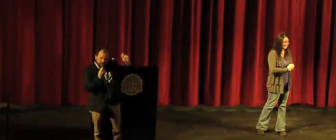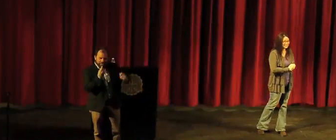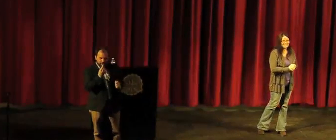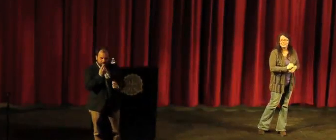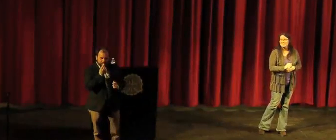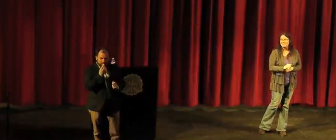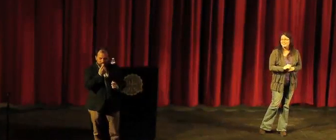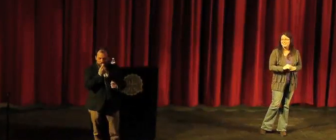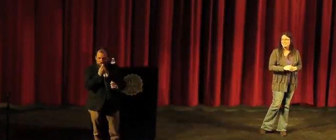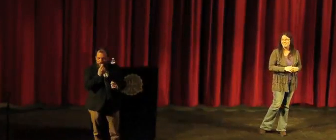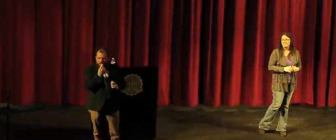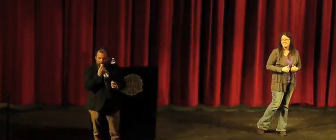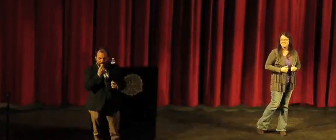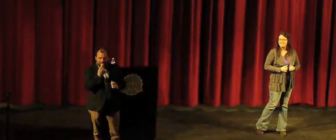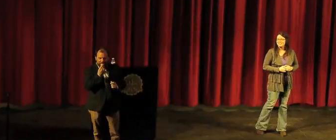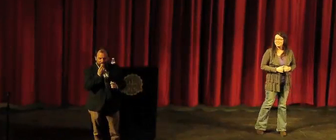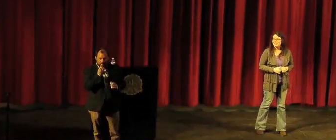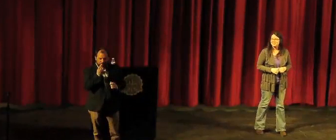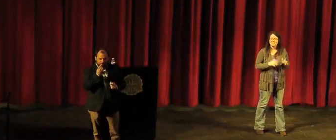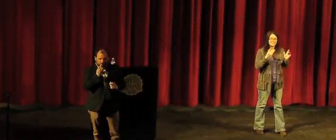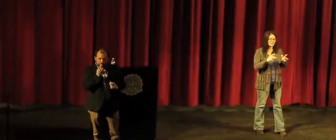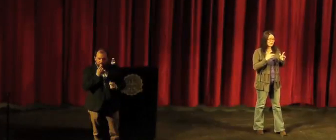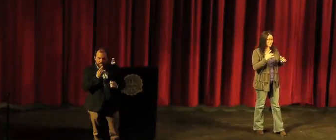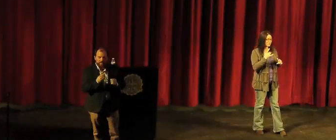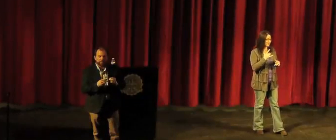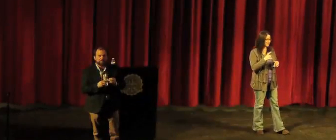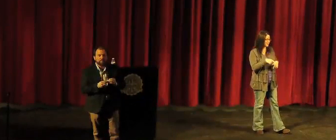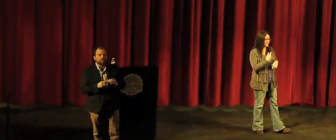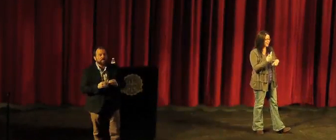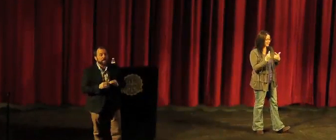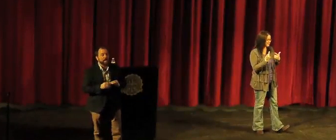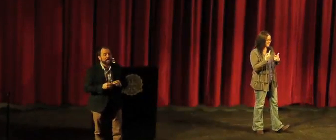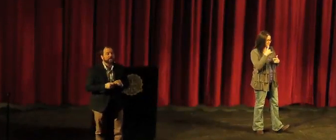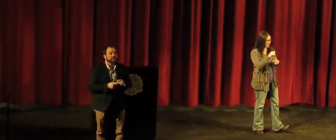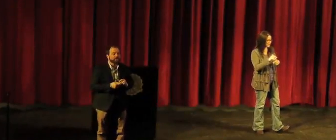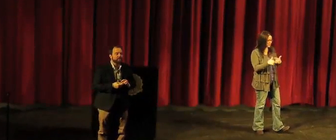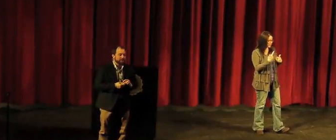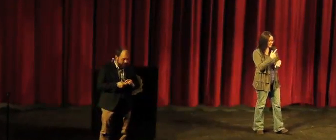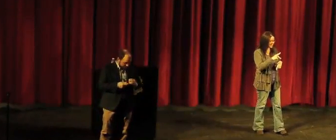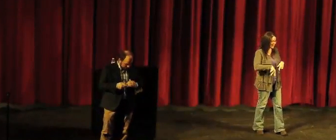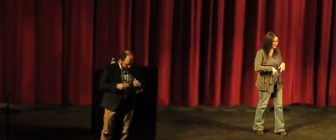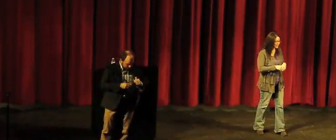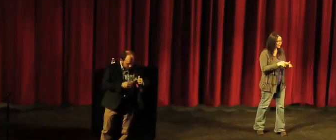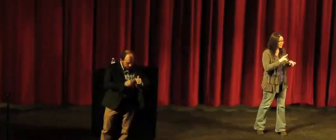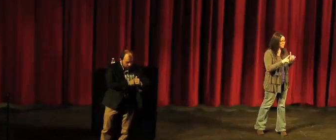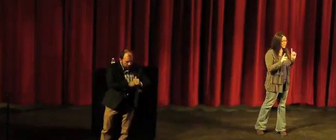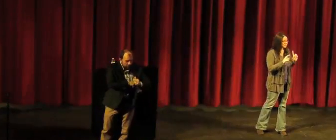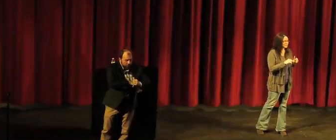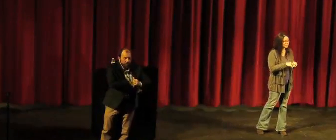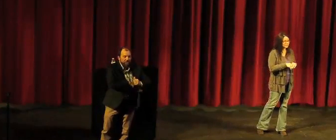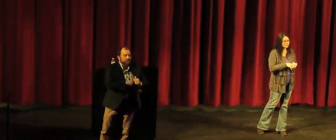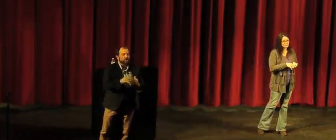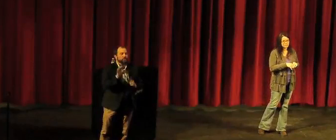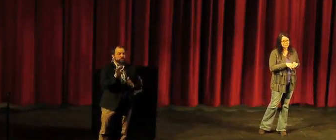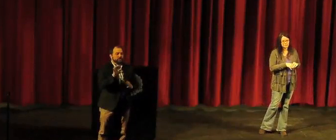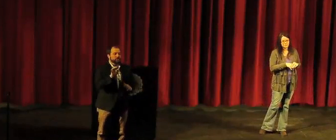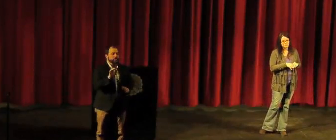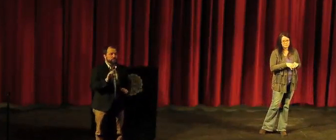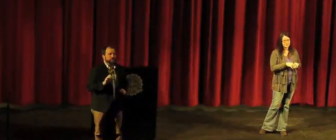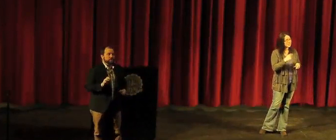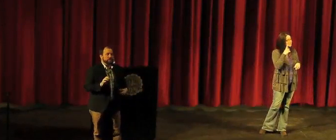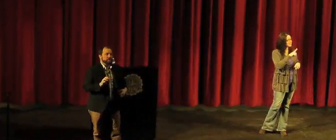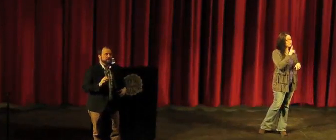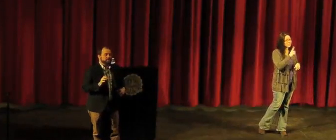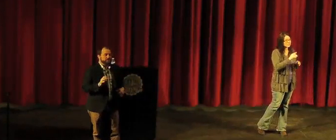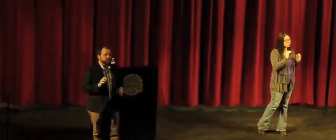Loyalists forever! Long live the king! I actually think that there is no virtue